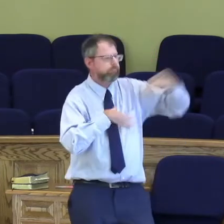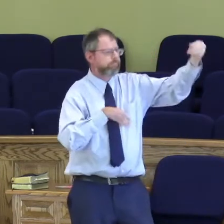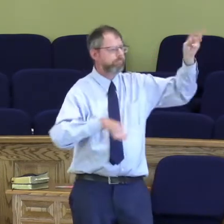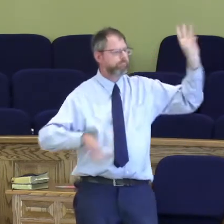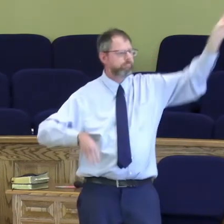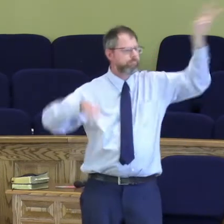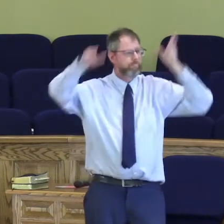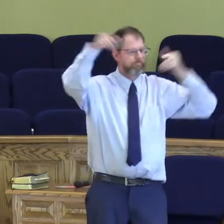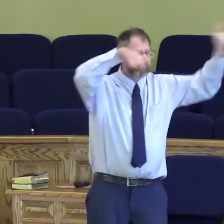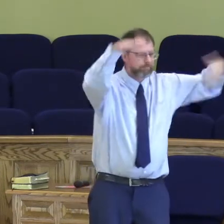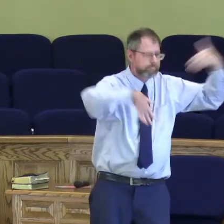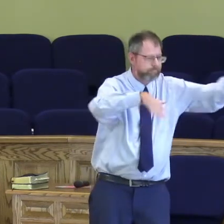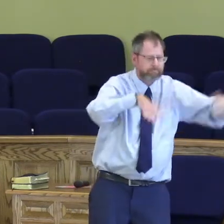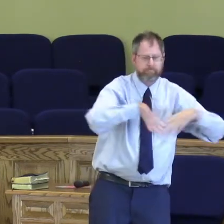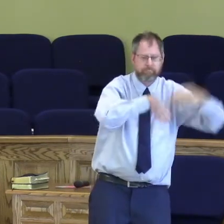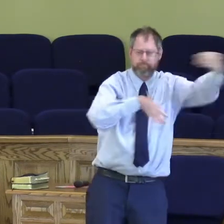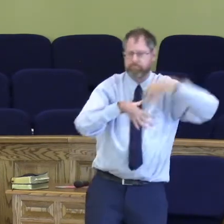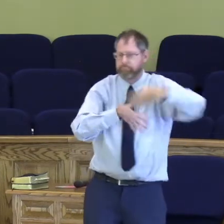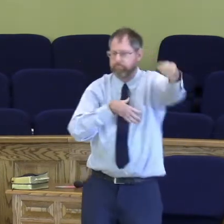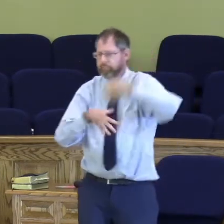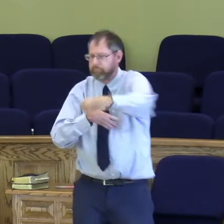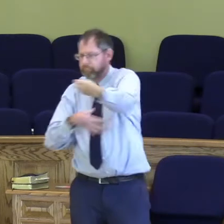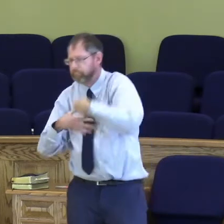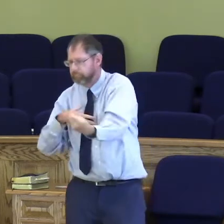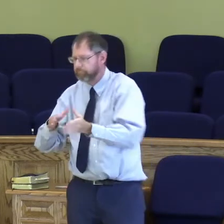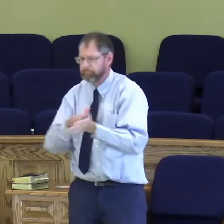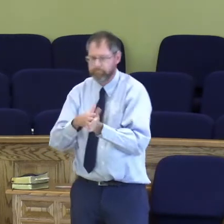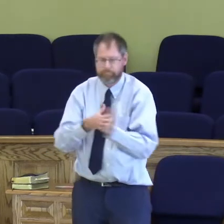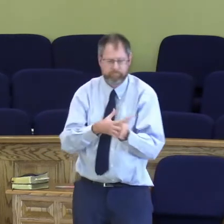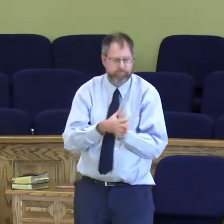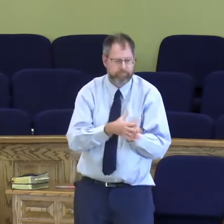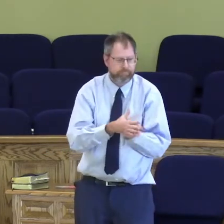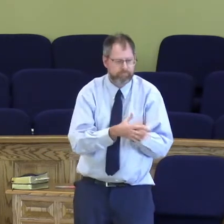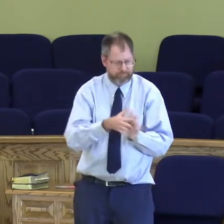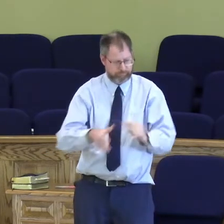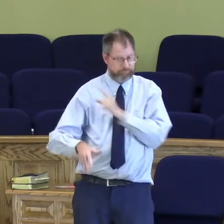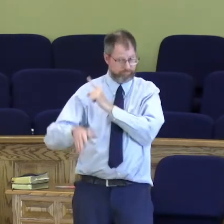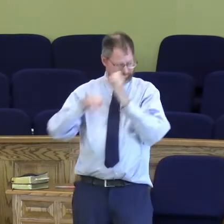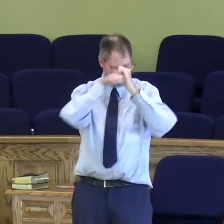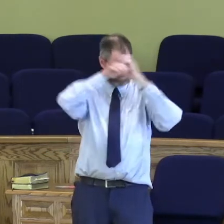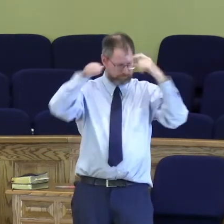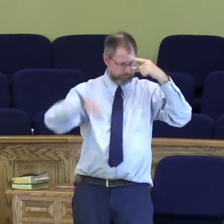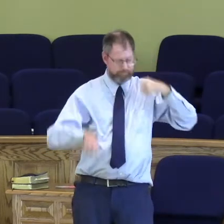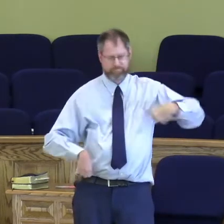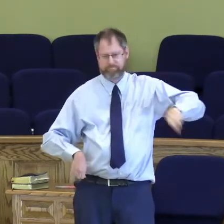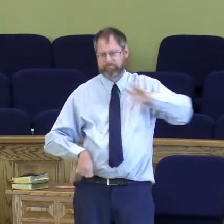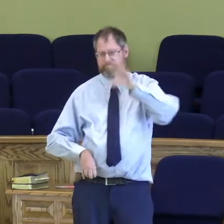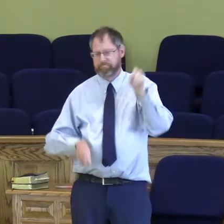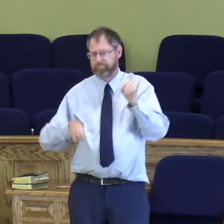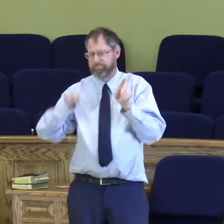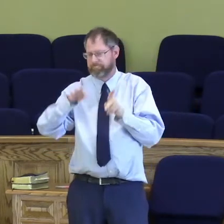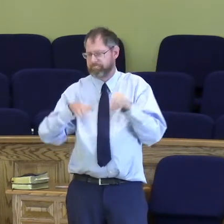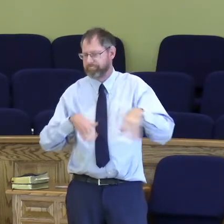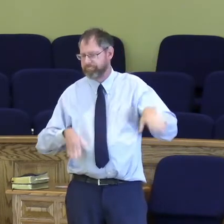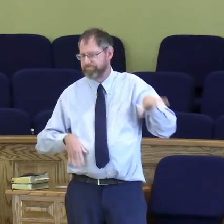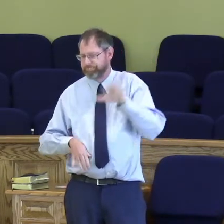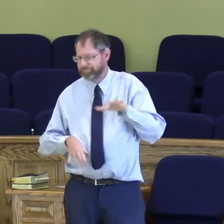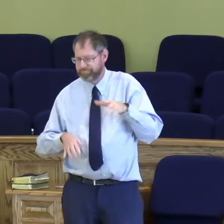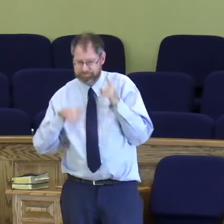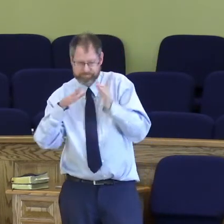Instead of deaf people sitting around in isolation, never knowing what their purpose in life was, he impacted hundreds and hundreds of deaf people, and